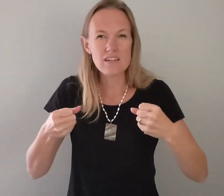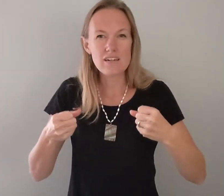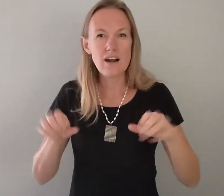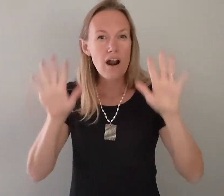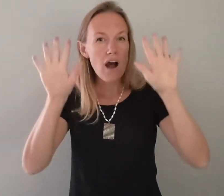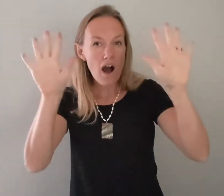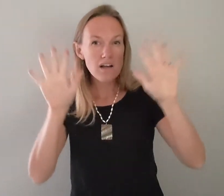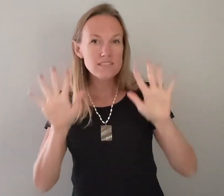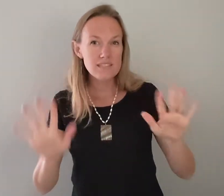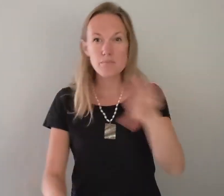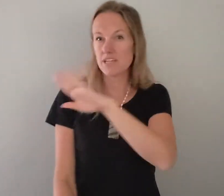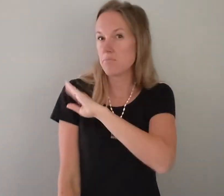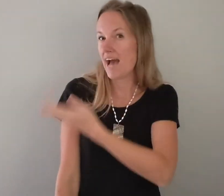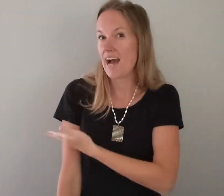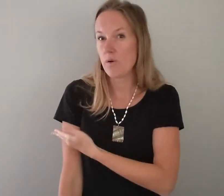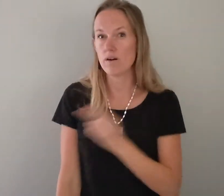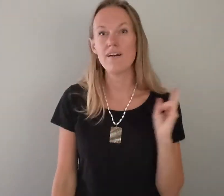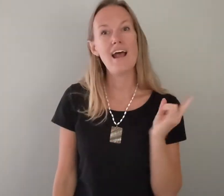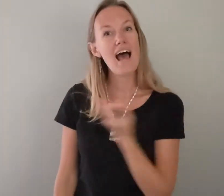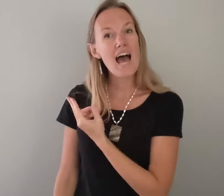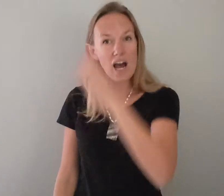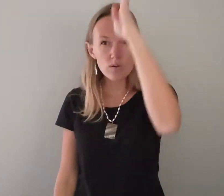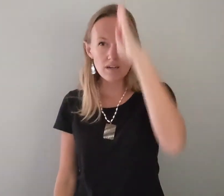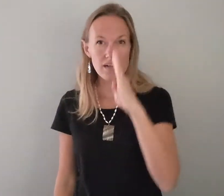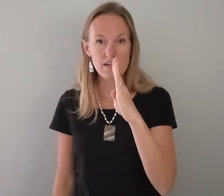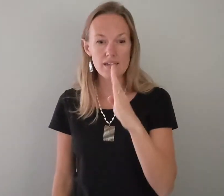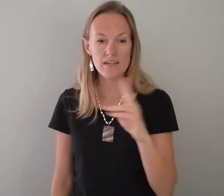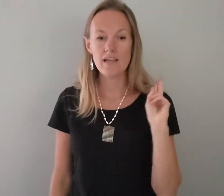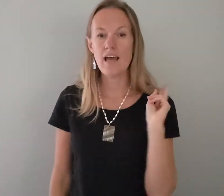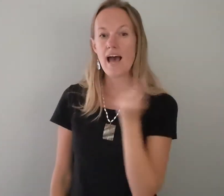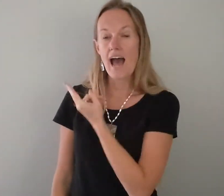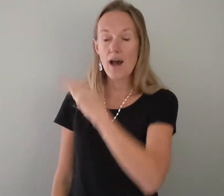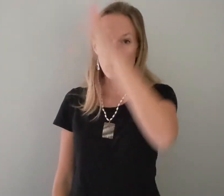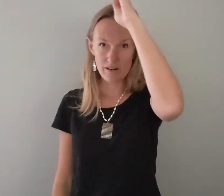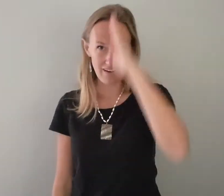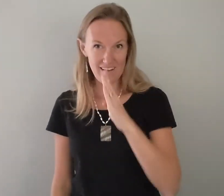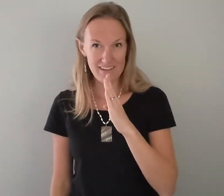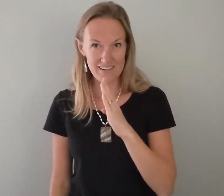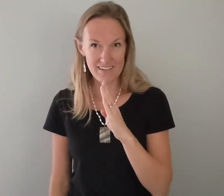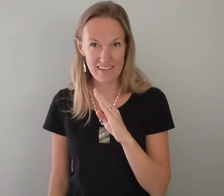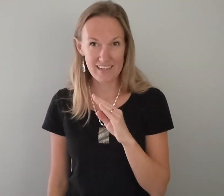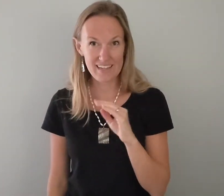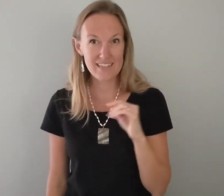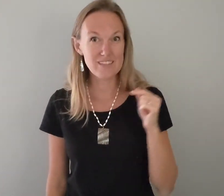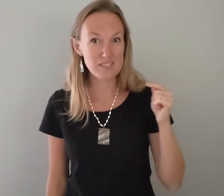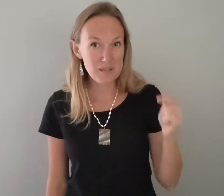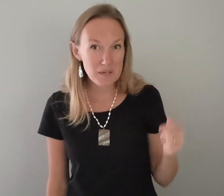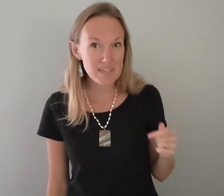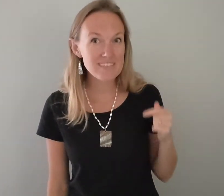healer, awesome in power. Our God, our God. Okay, and then there's a little bit of time